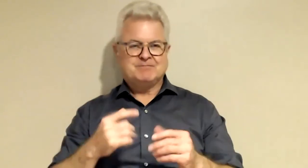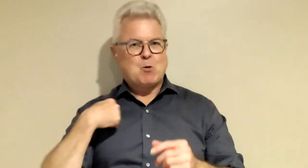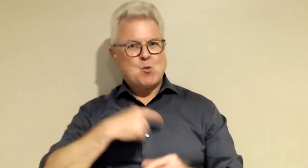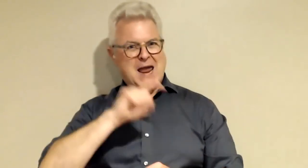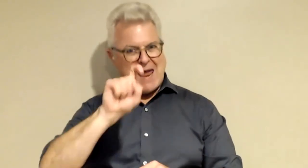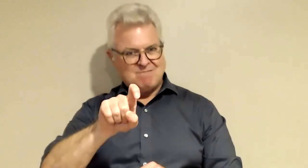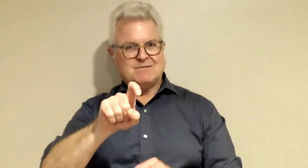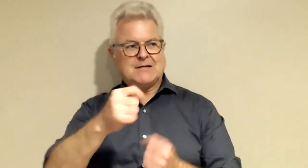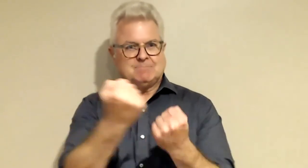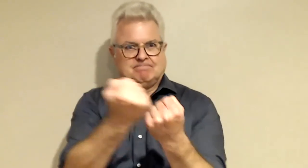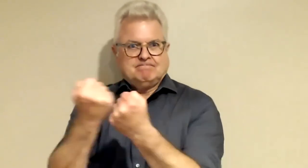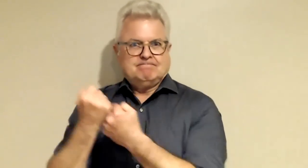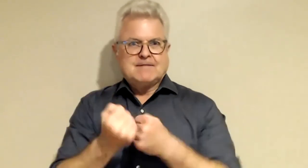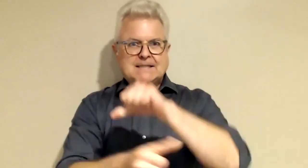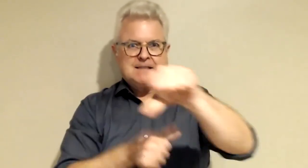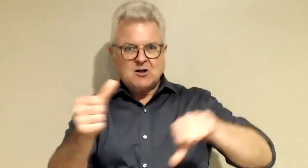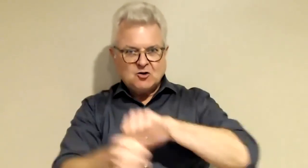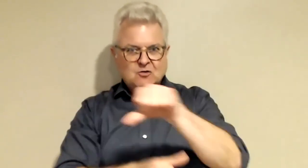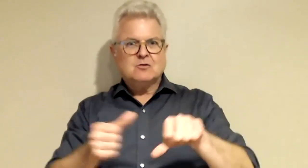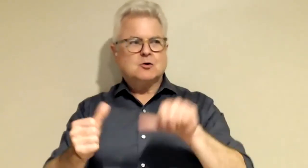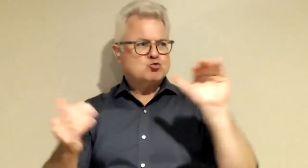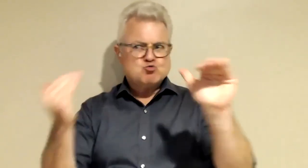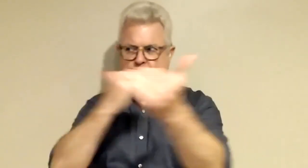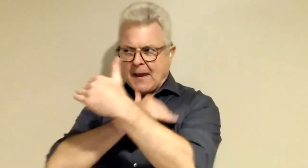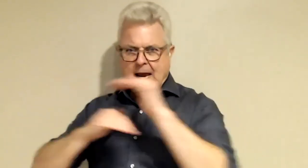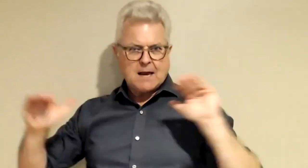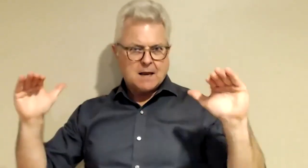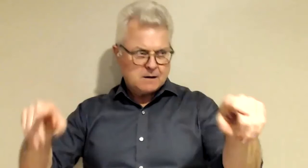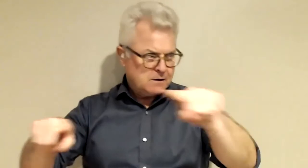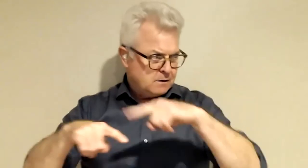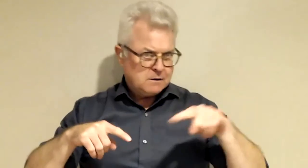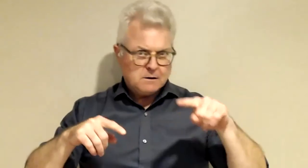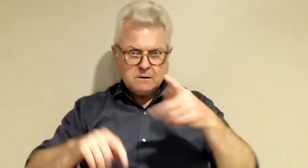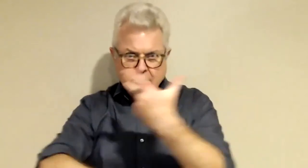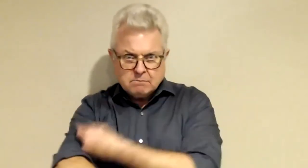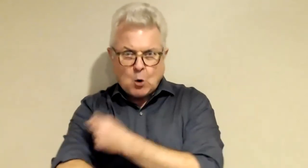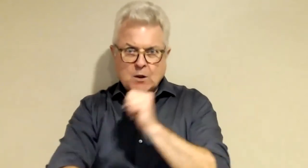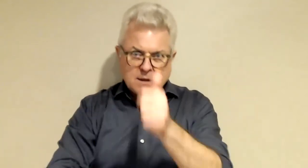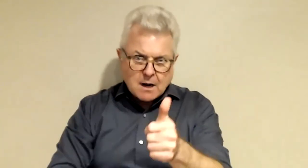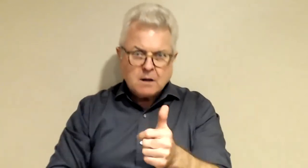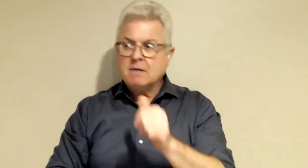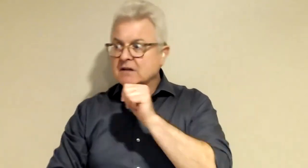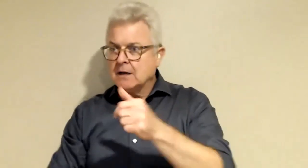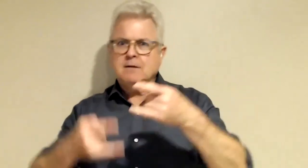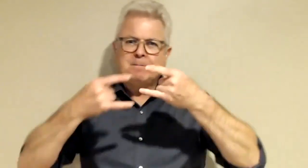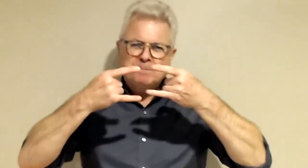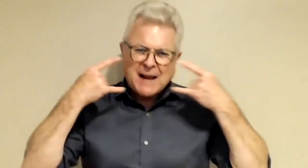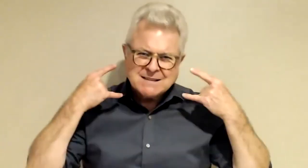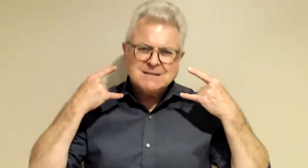vaccines as well, unfortunately. So we have to support each other and remind each other of what these regulations are, what we